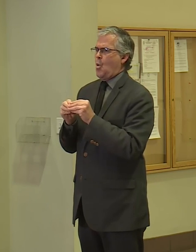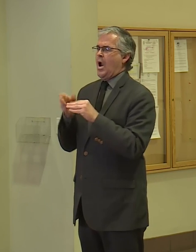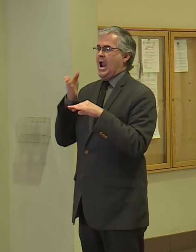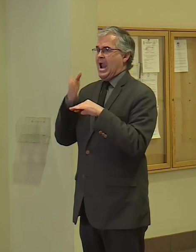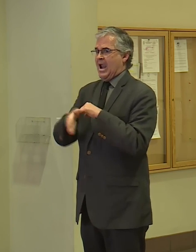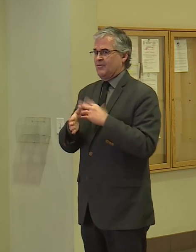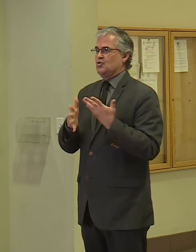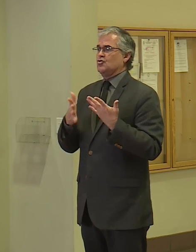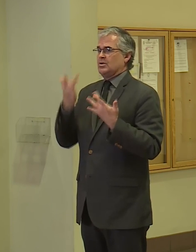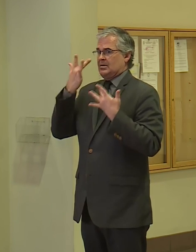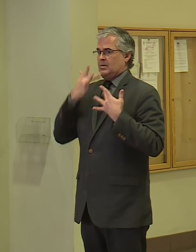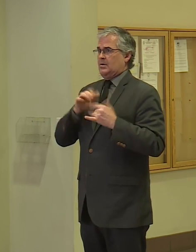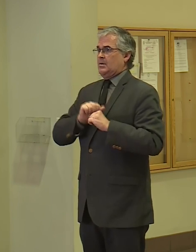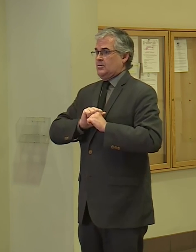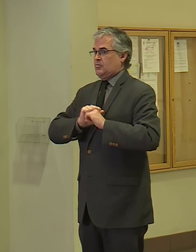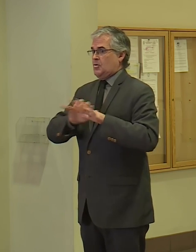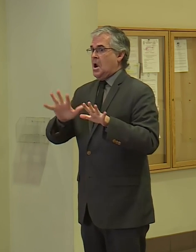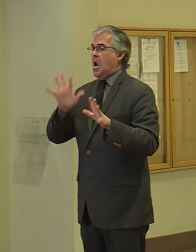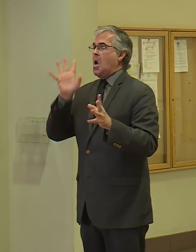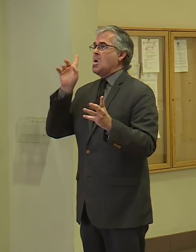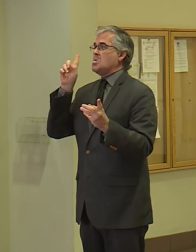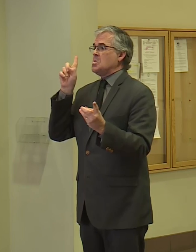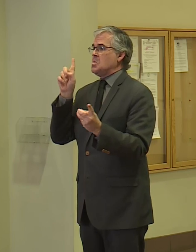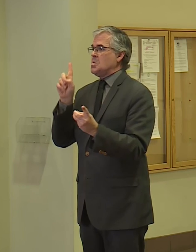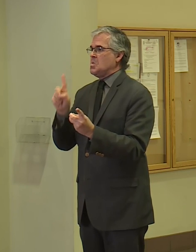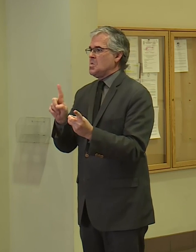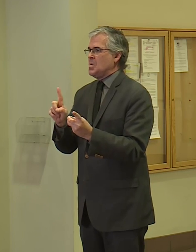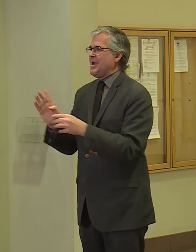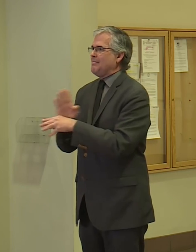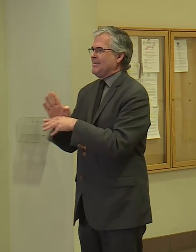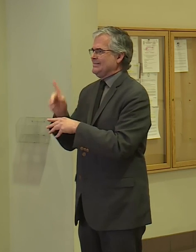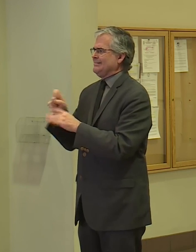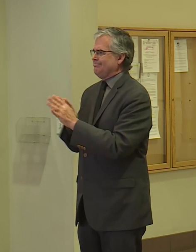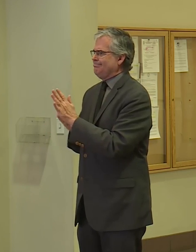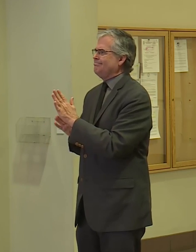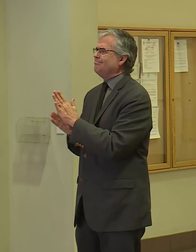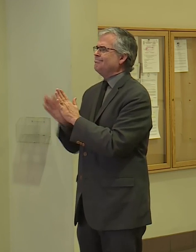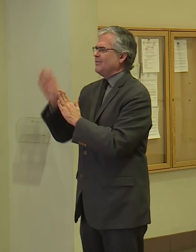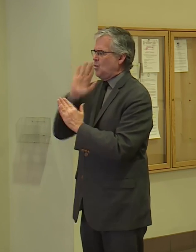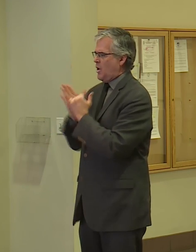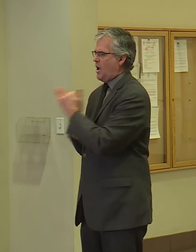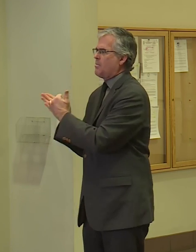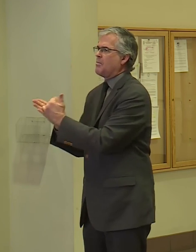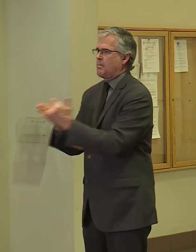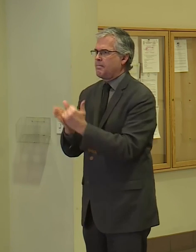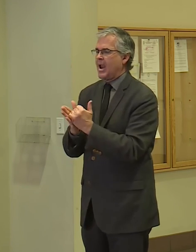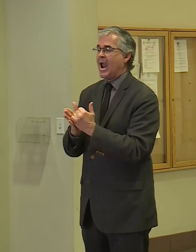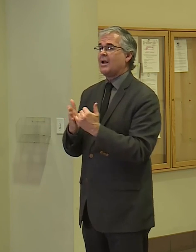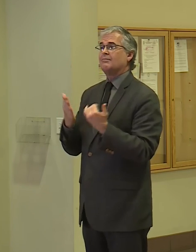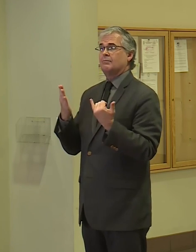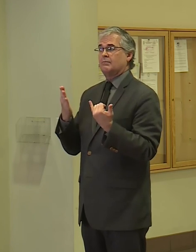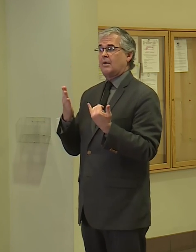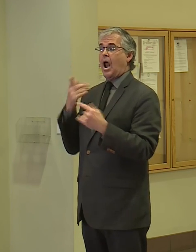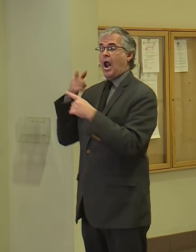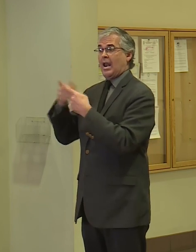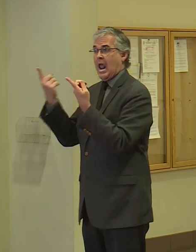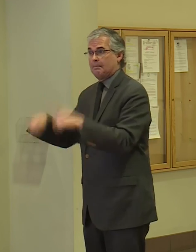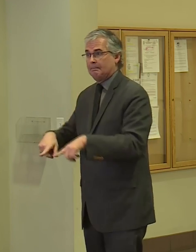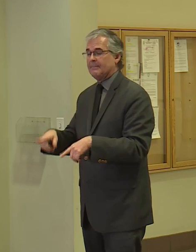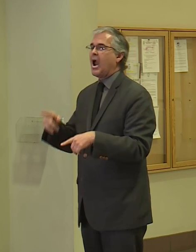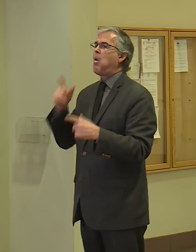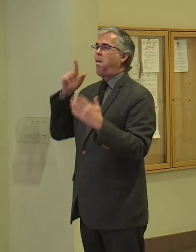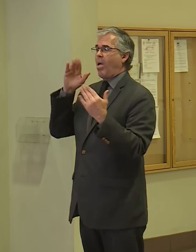get our economy back on his feet and people traveling again in the meantime I hope Congress will support direct cash payments to people of